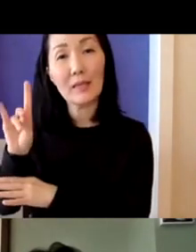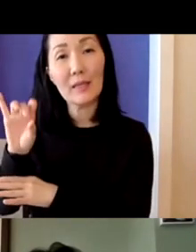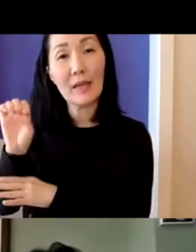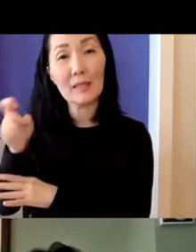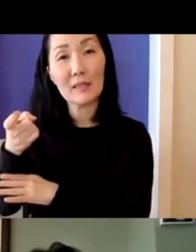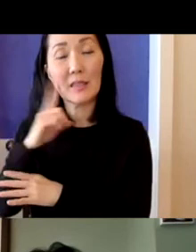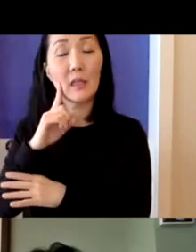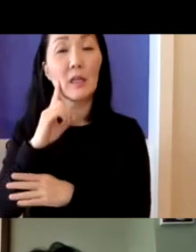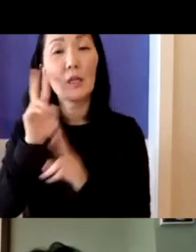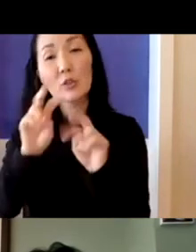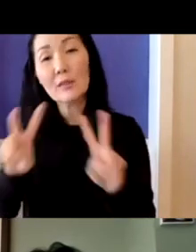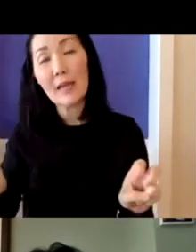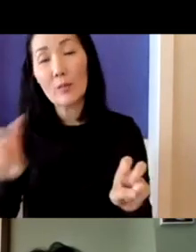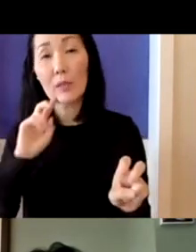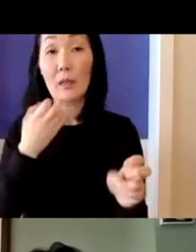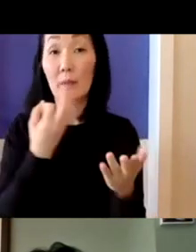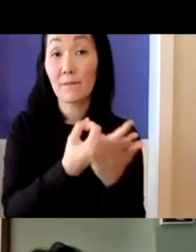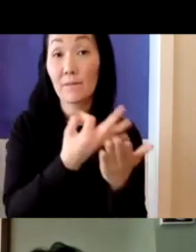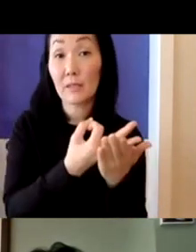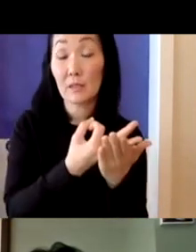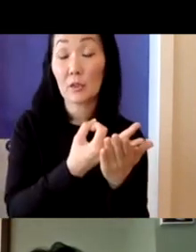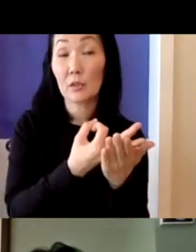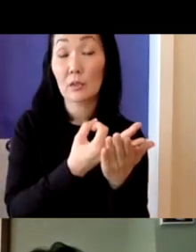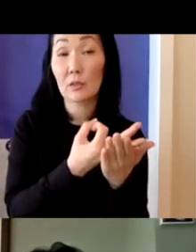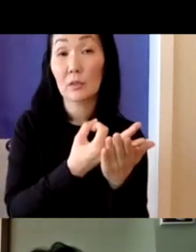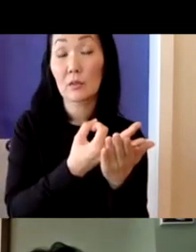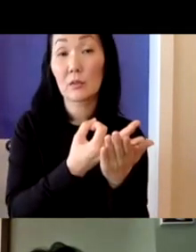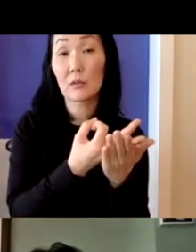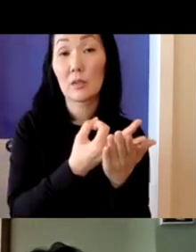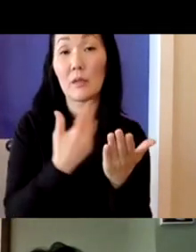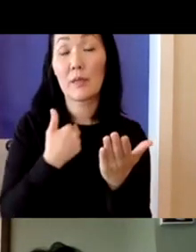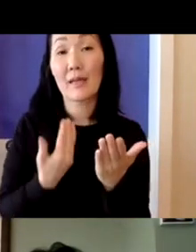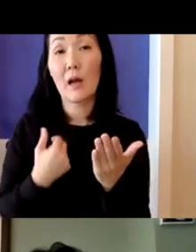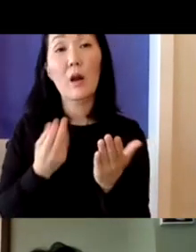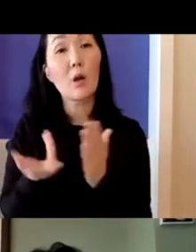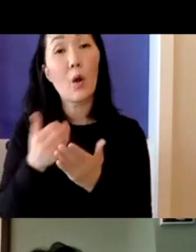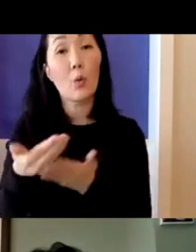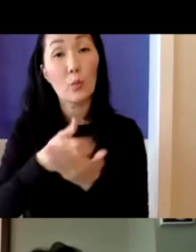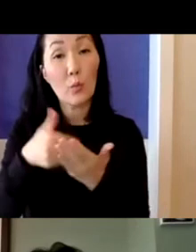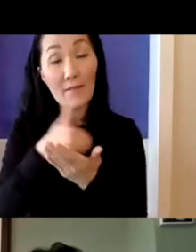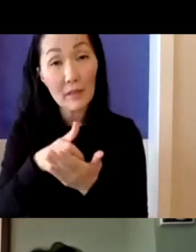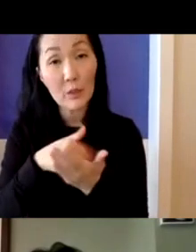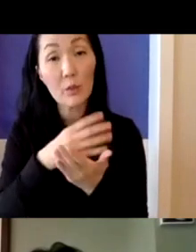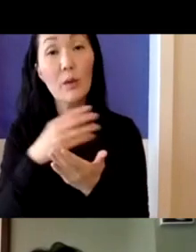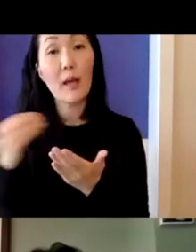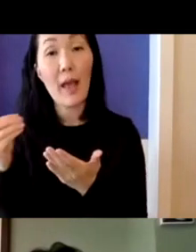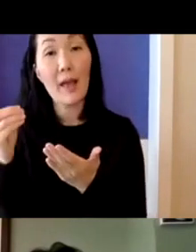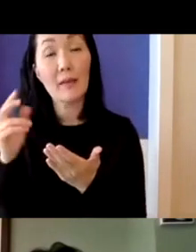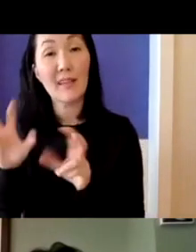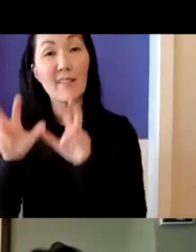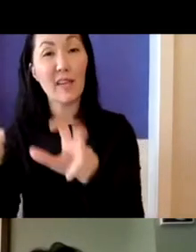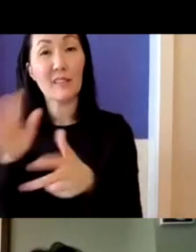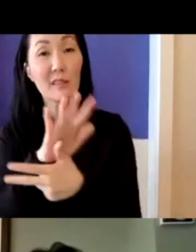between our fiscal relationship, own source revenue, and investability. And I